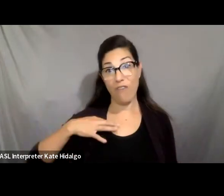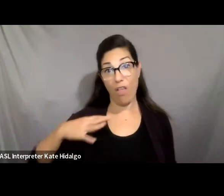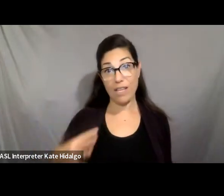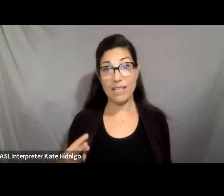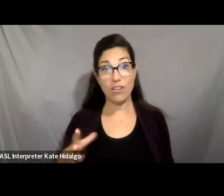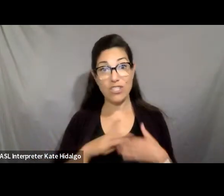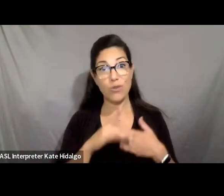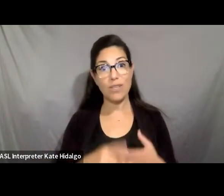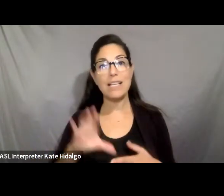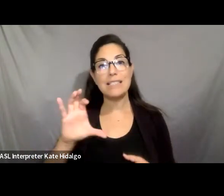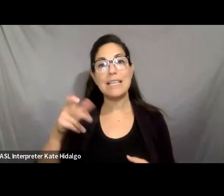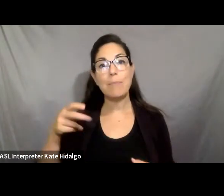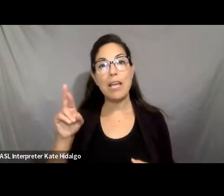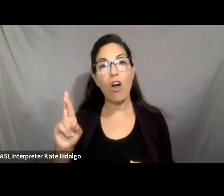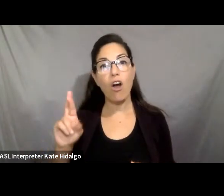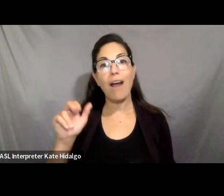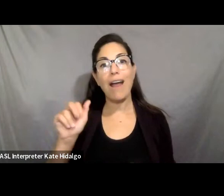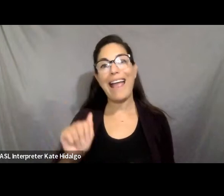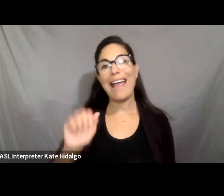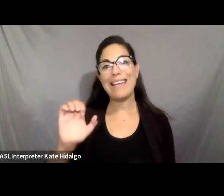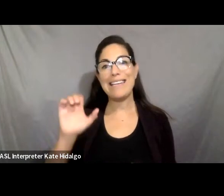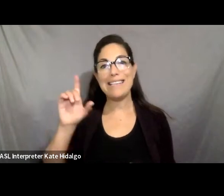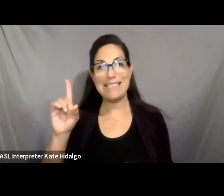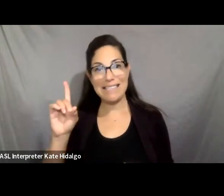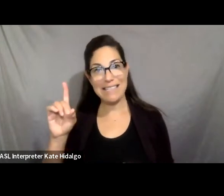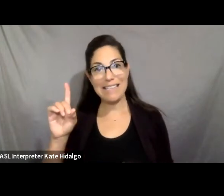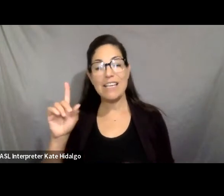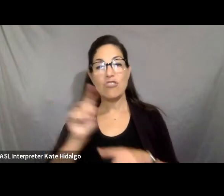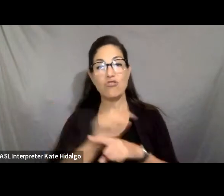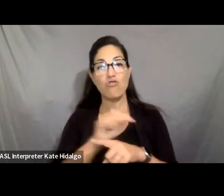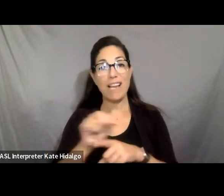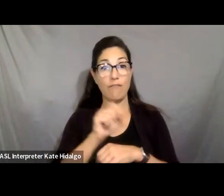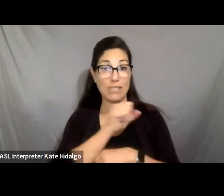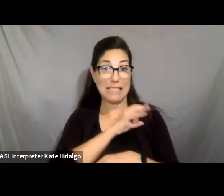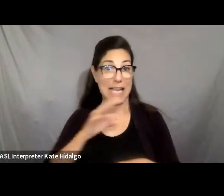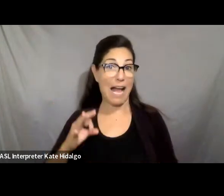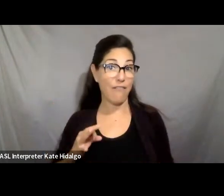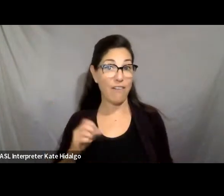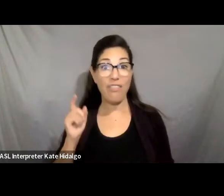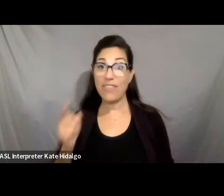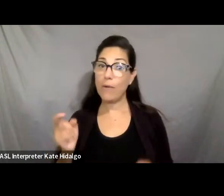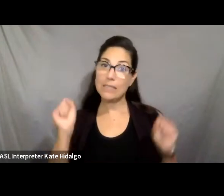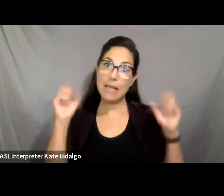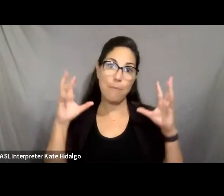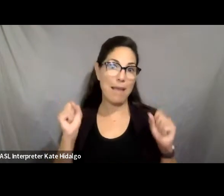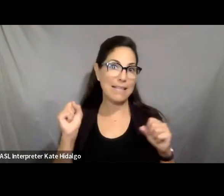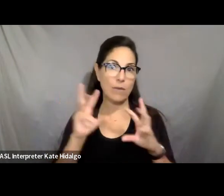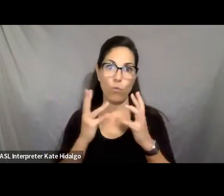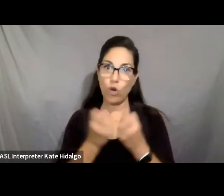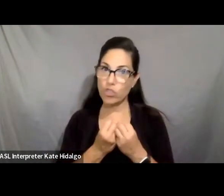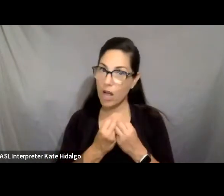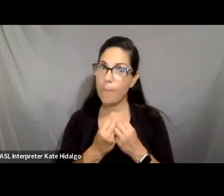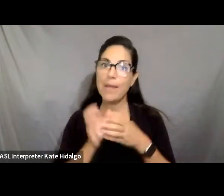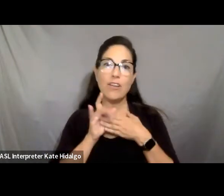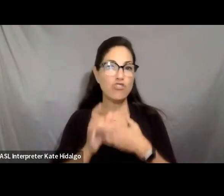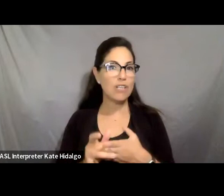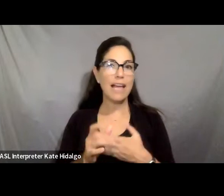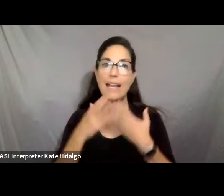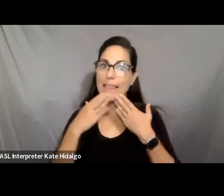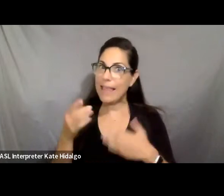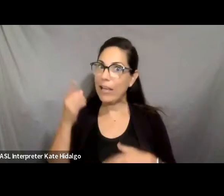lead a CPR and AED training for our staff. So that was a great workshop that she led, and I want to thank